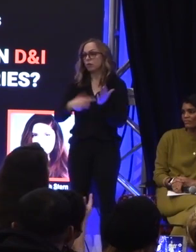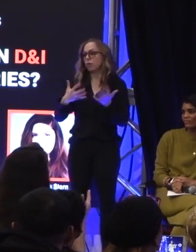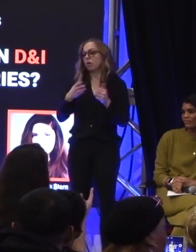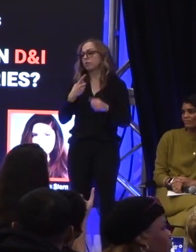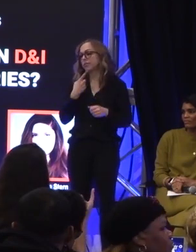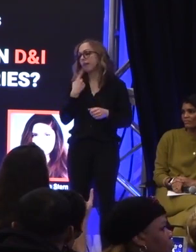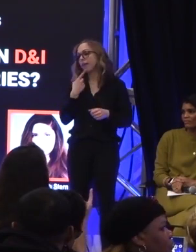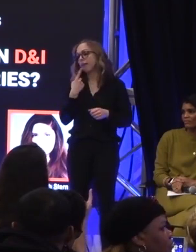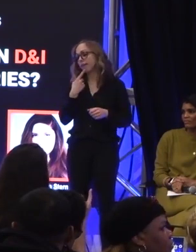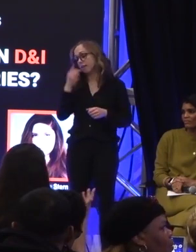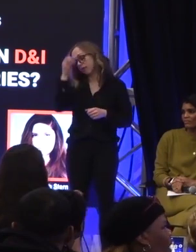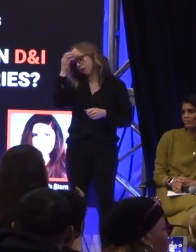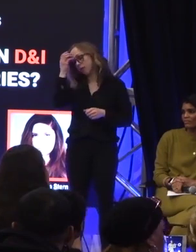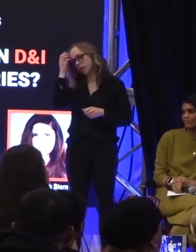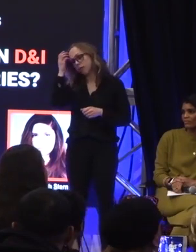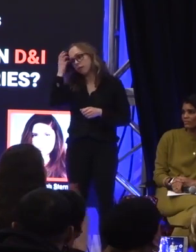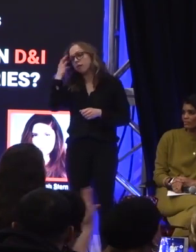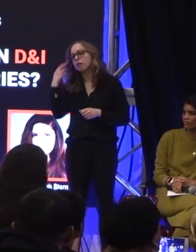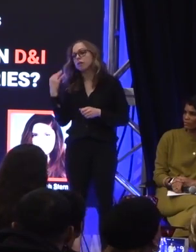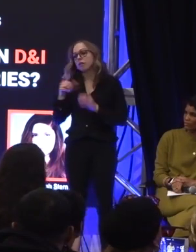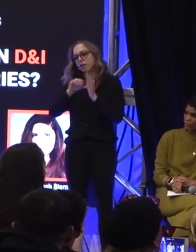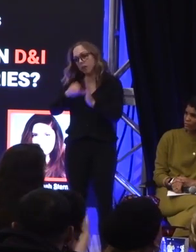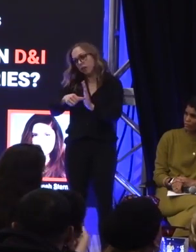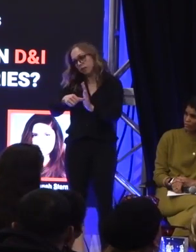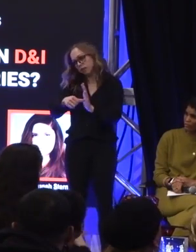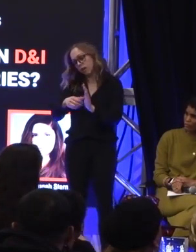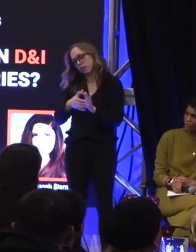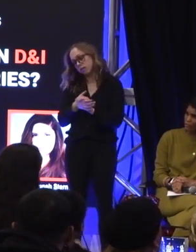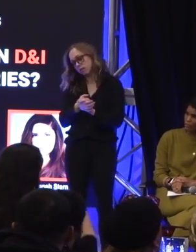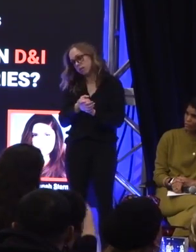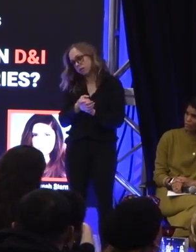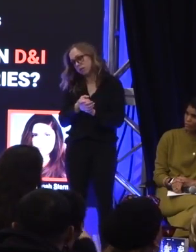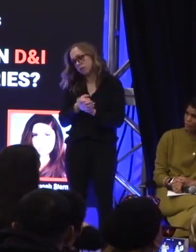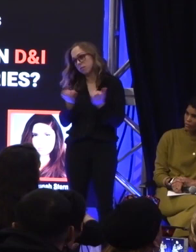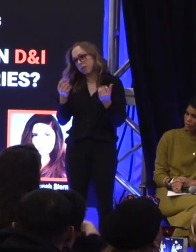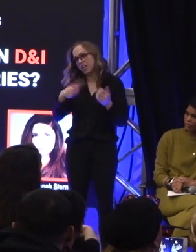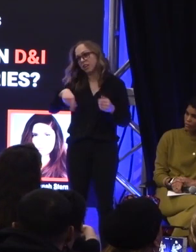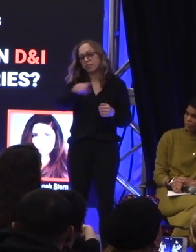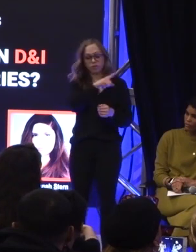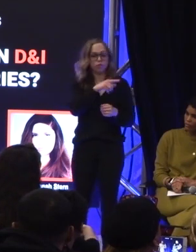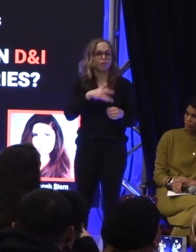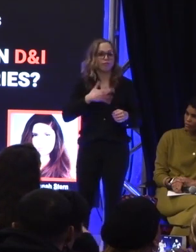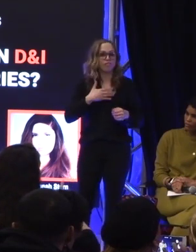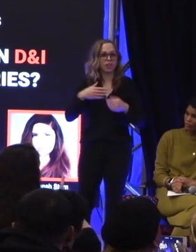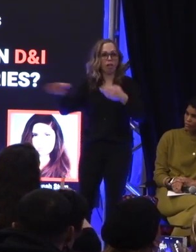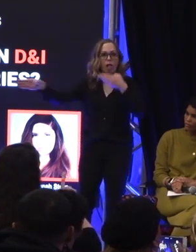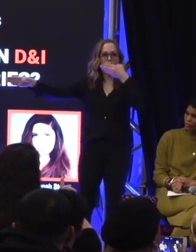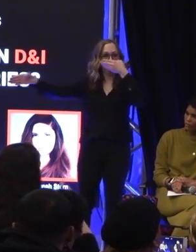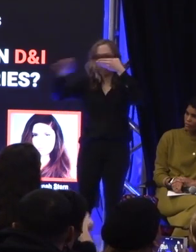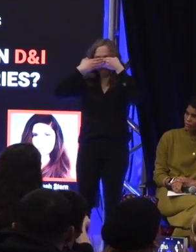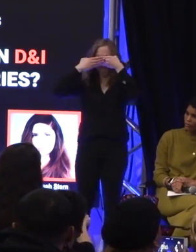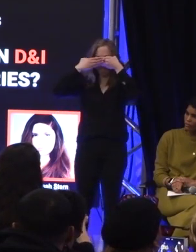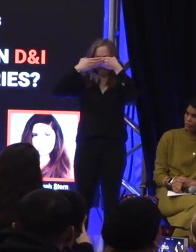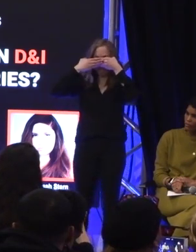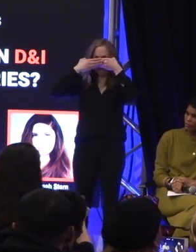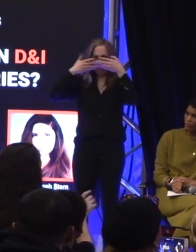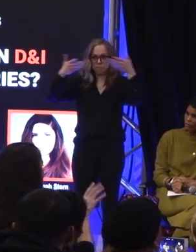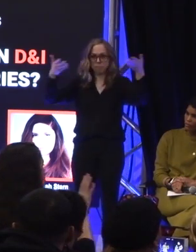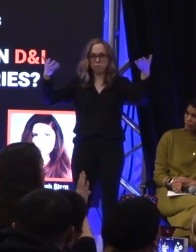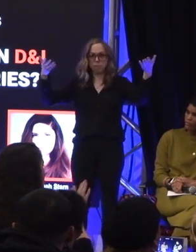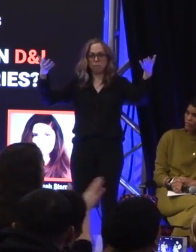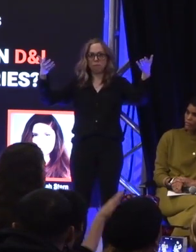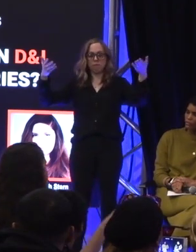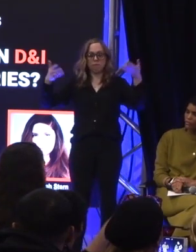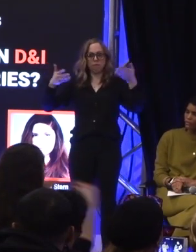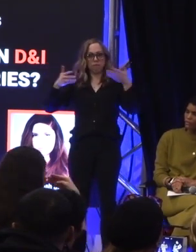is to make the point that when you've had a door shut in your face, it's hard to let that